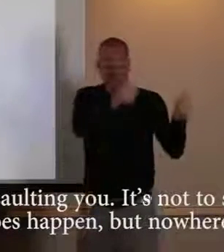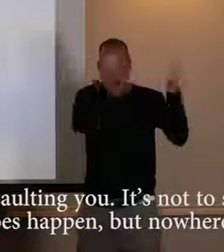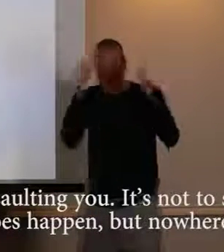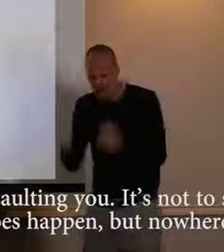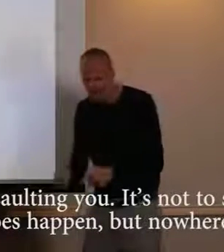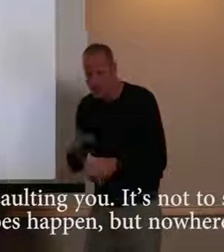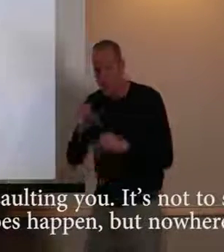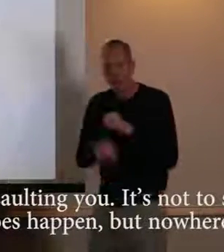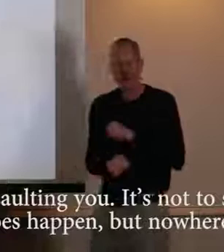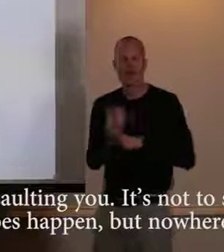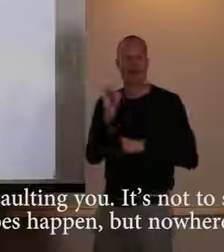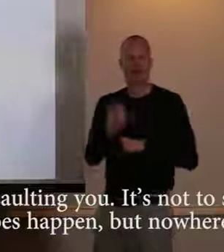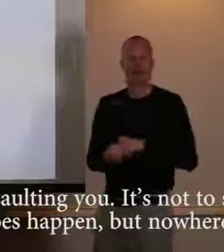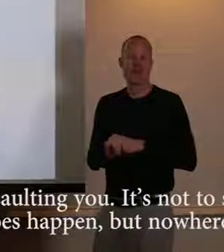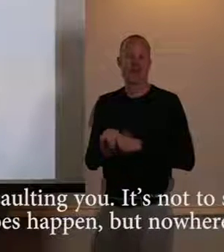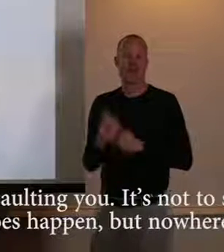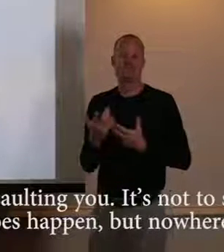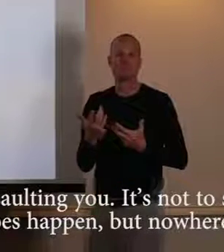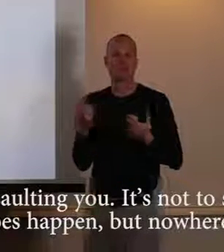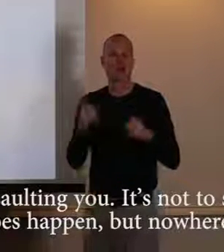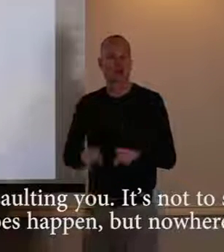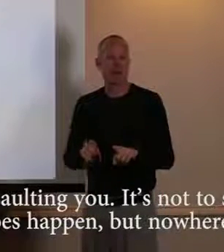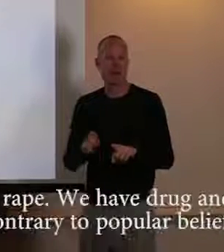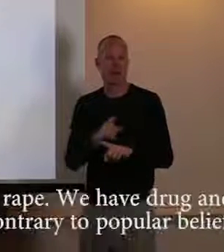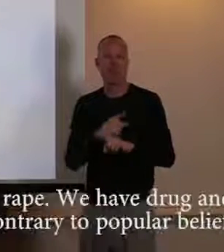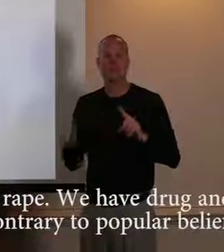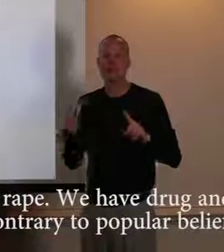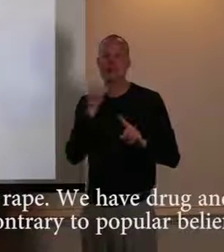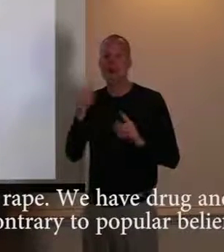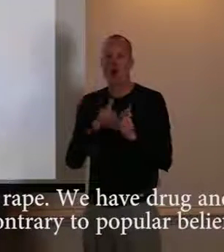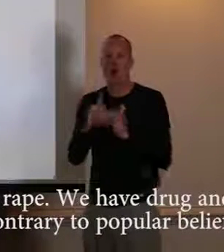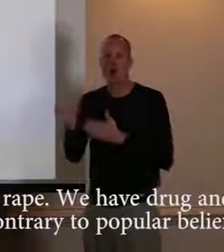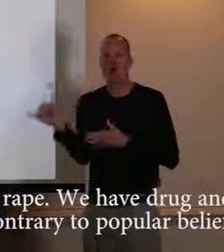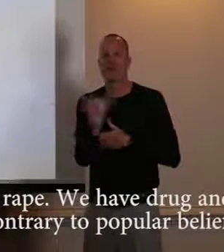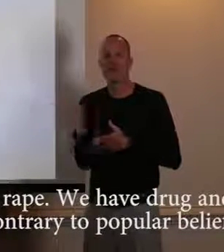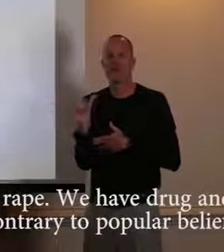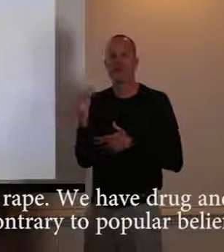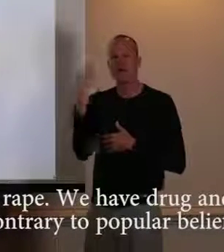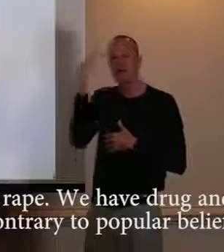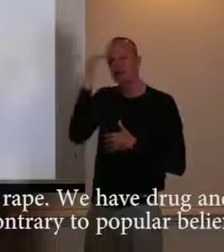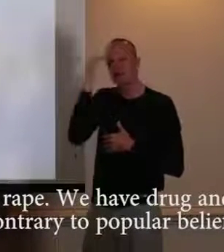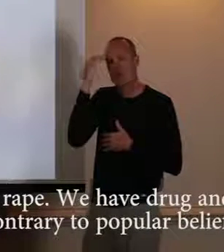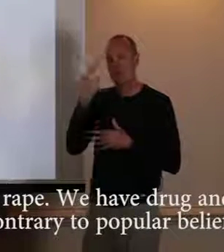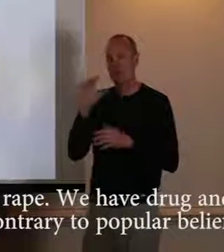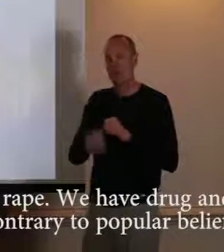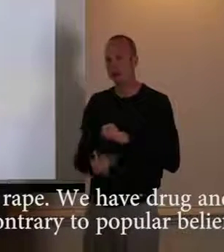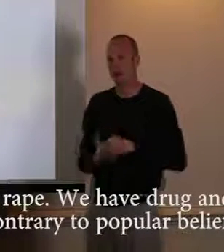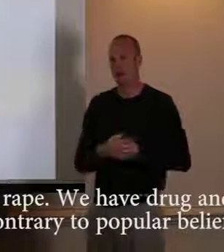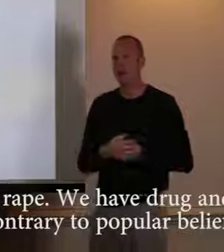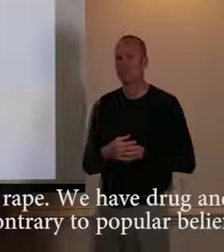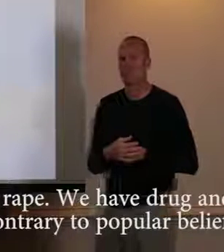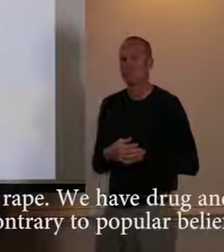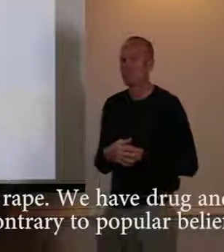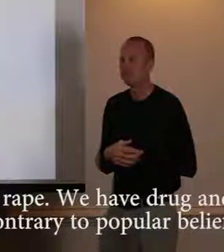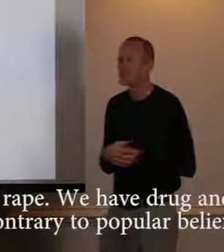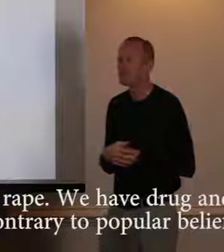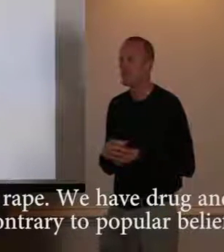It's not to say that that doesn't happen. It does happen, but nowhere near as frequently as acquaintance rape. We also have